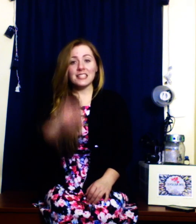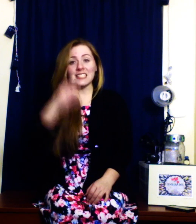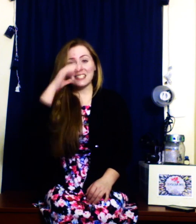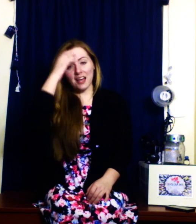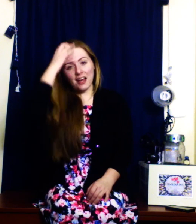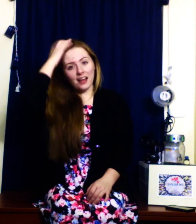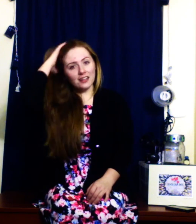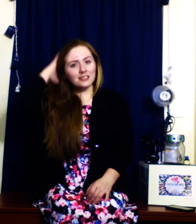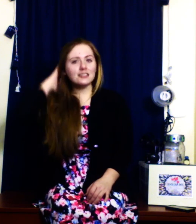these